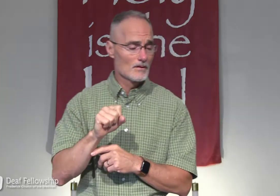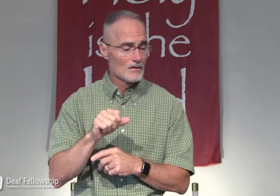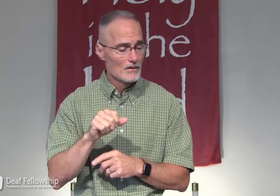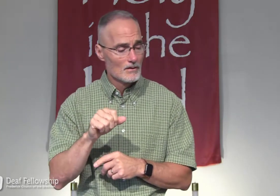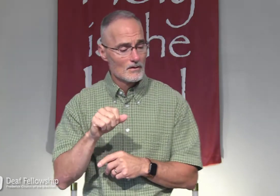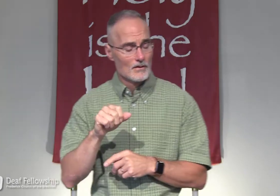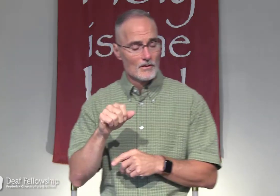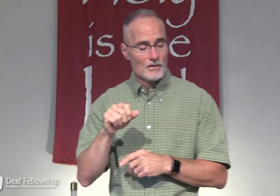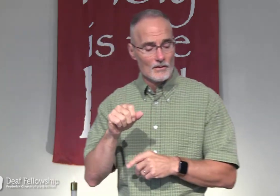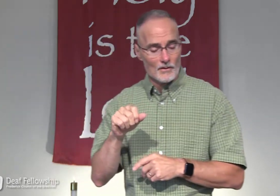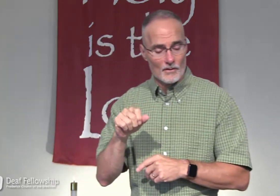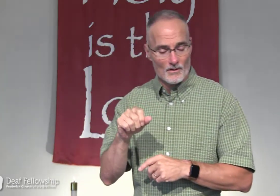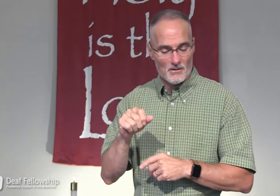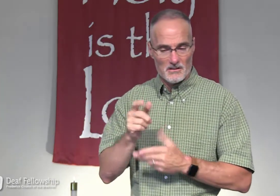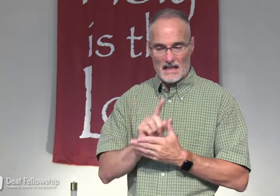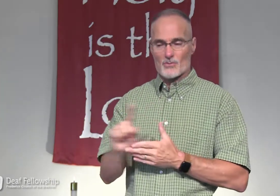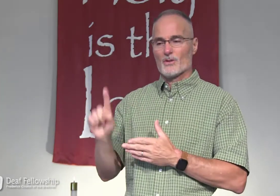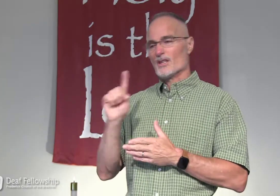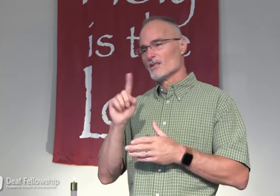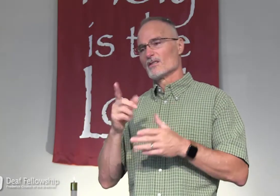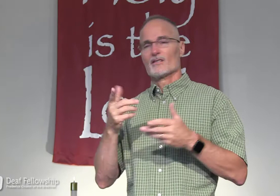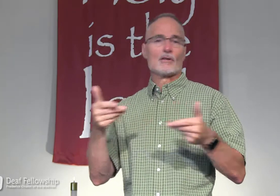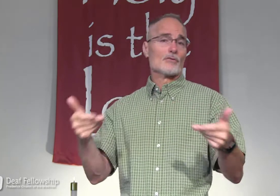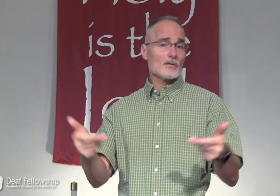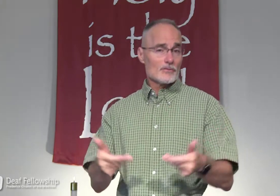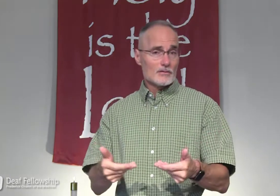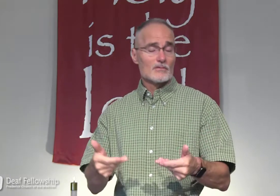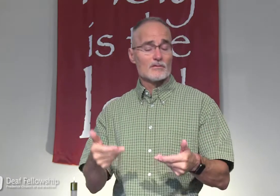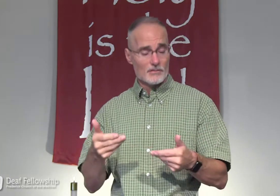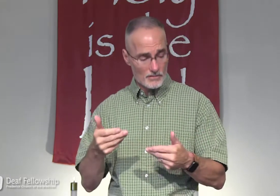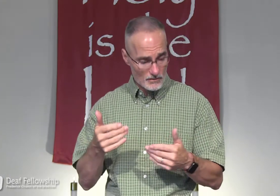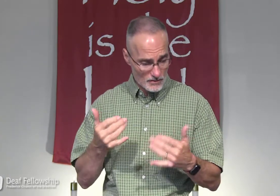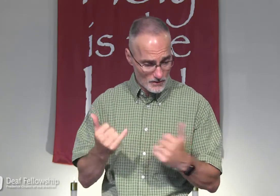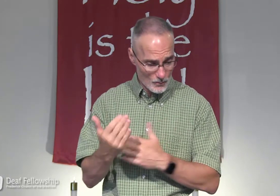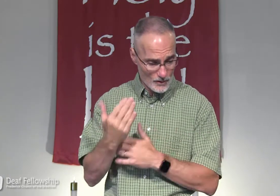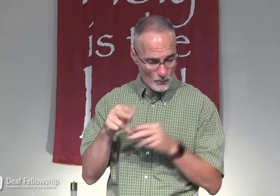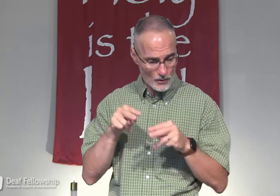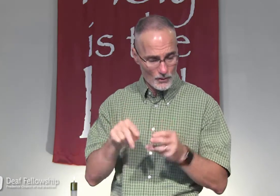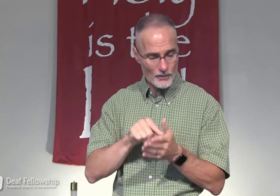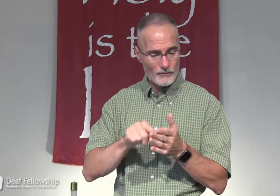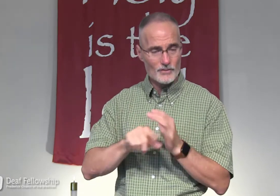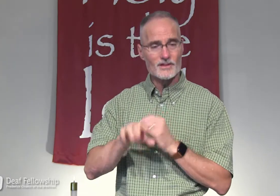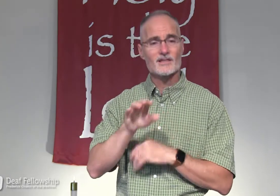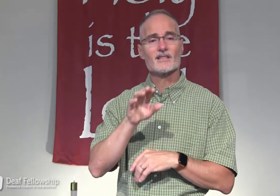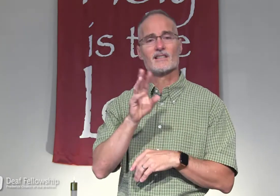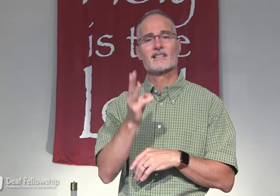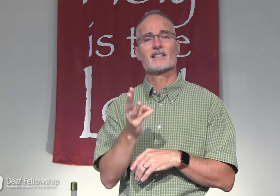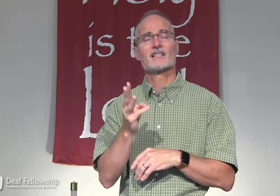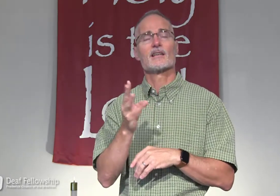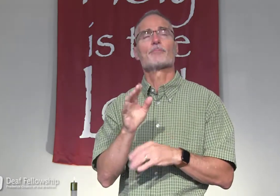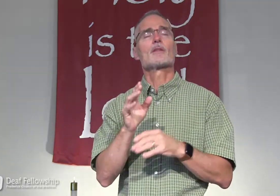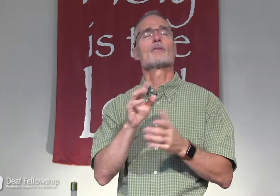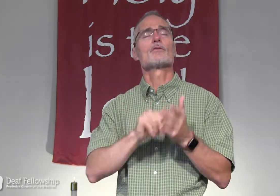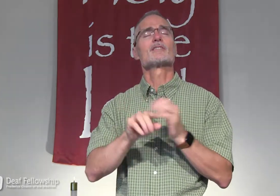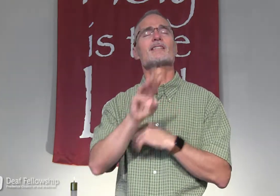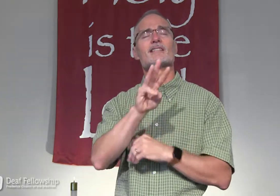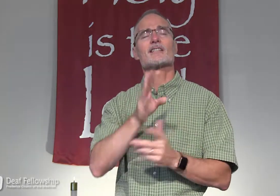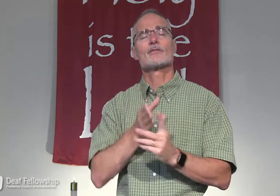churches in Galatia. And last week was more of an introduction, and this morning we're going to be looking